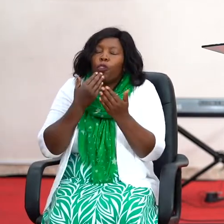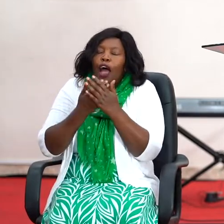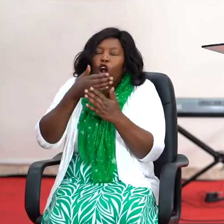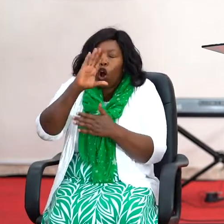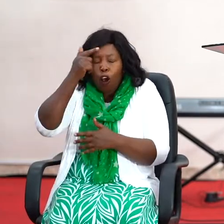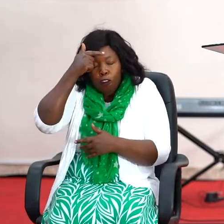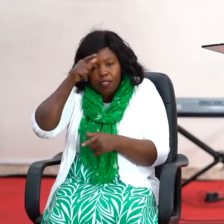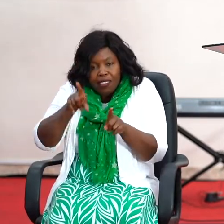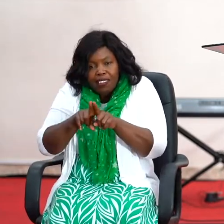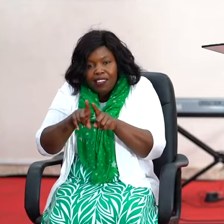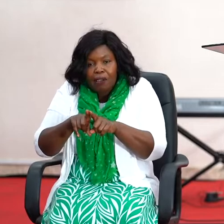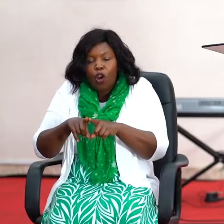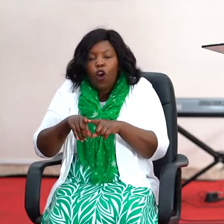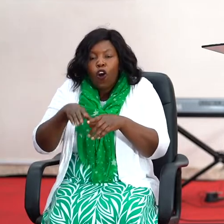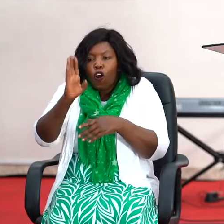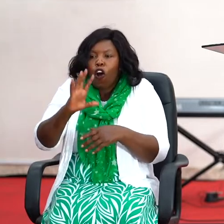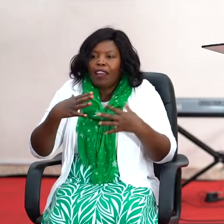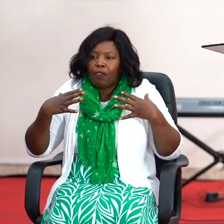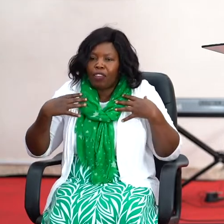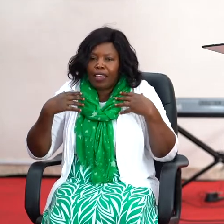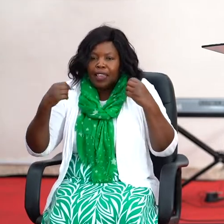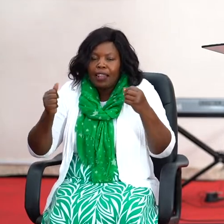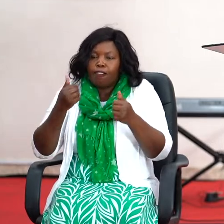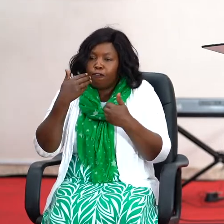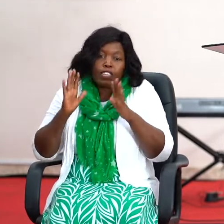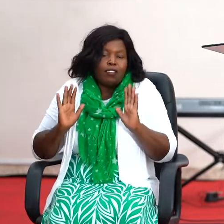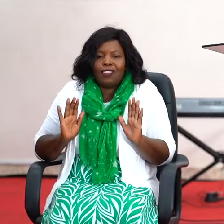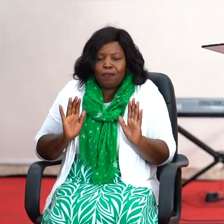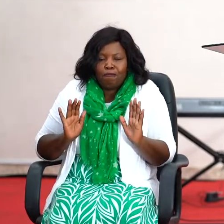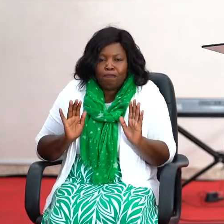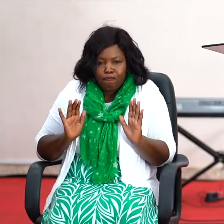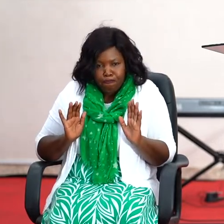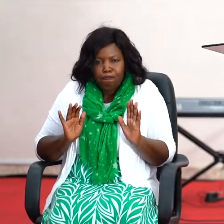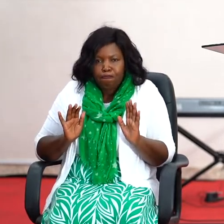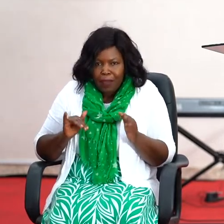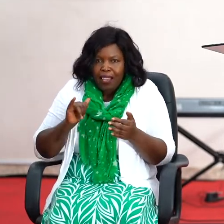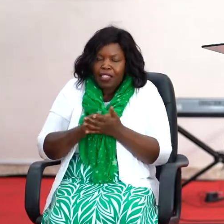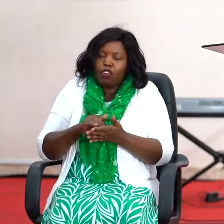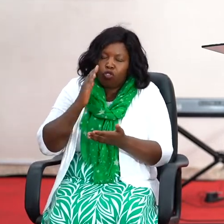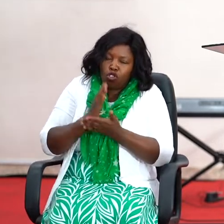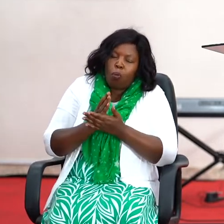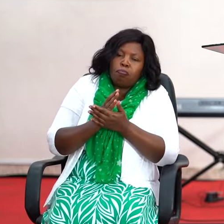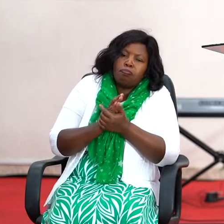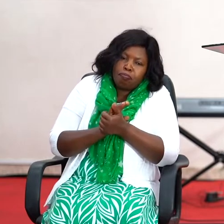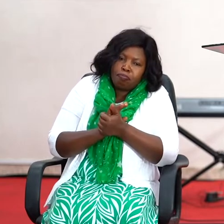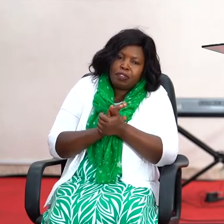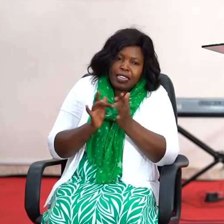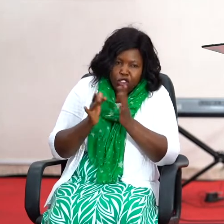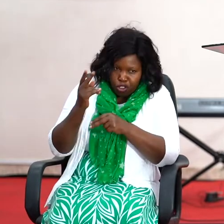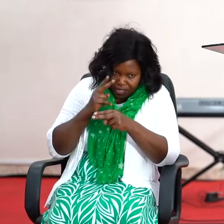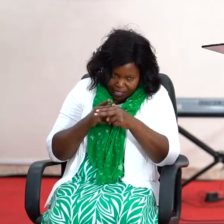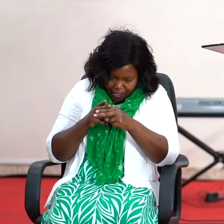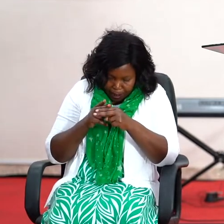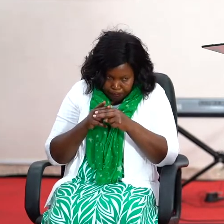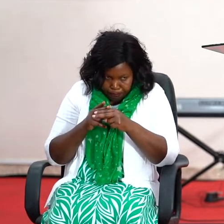for those the Lord has delivered from the plague, so that the plague can stop in Jesus' name.